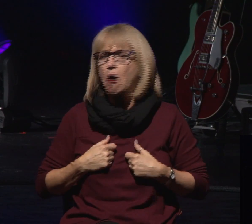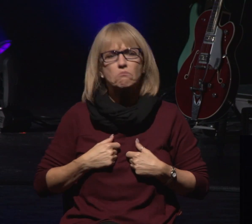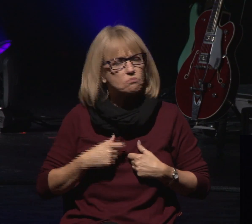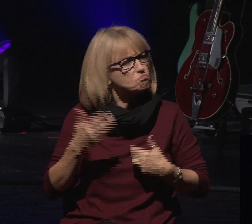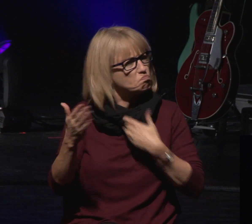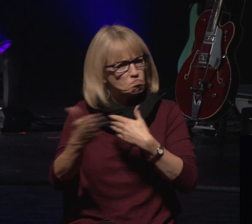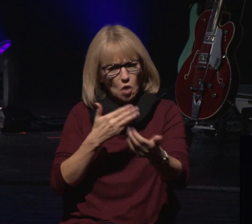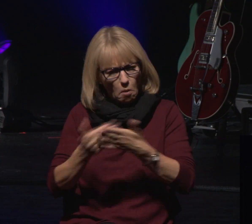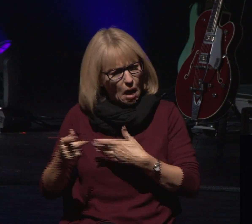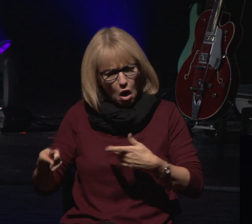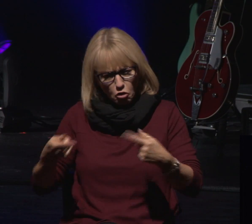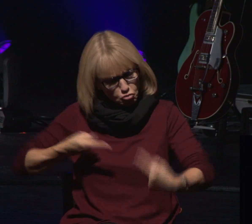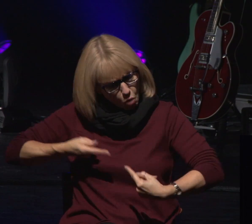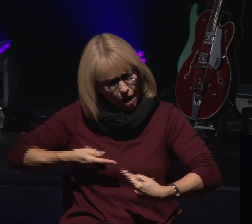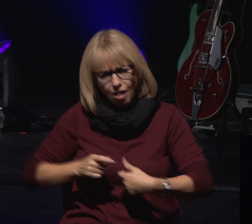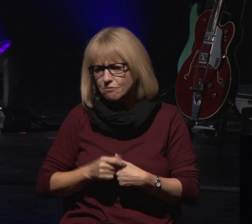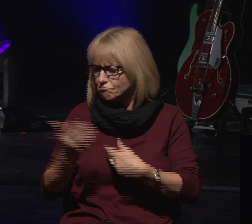heartache,